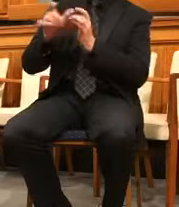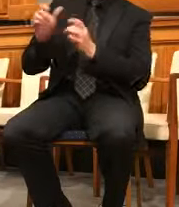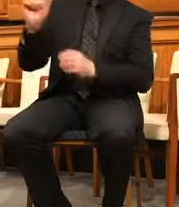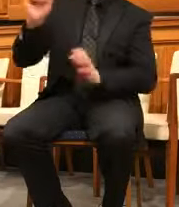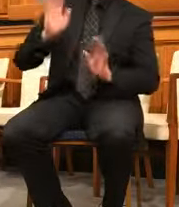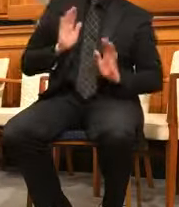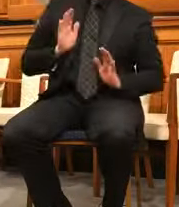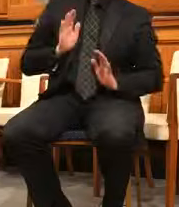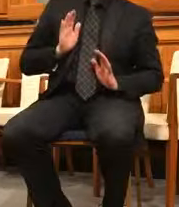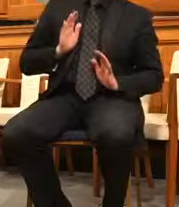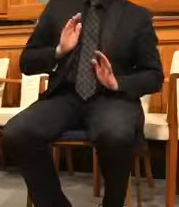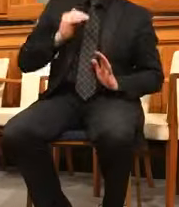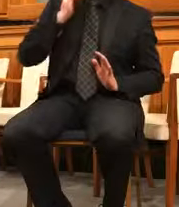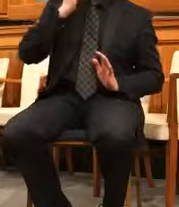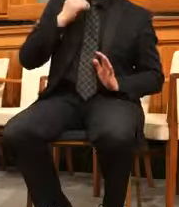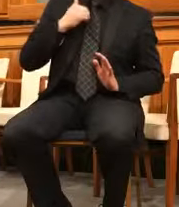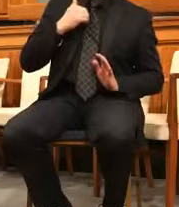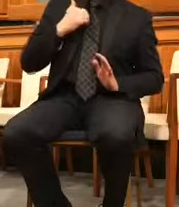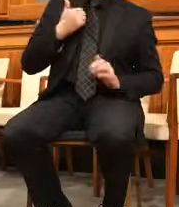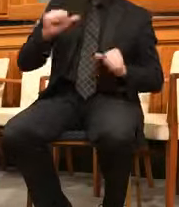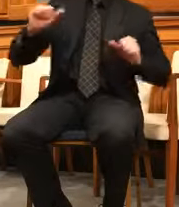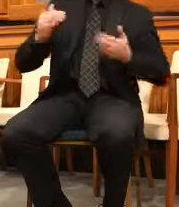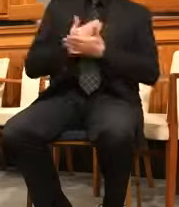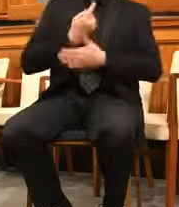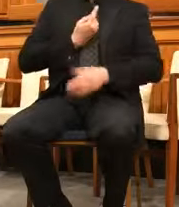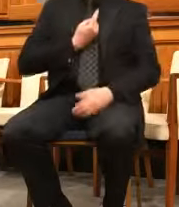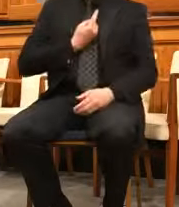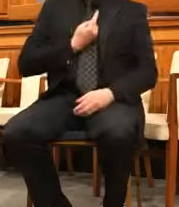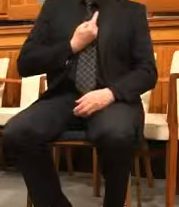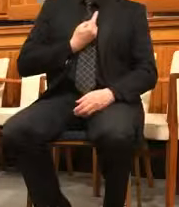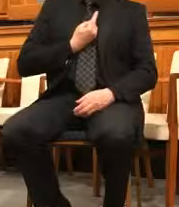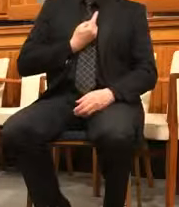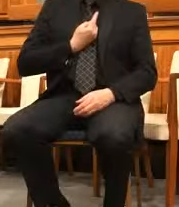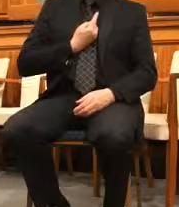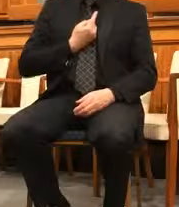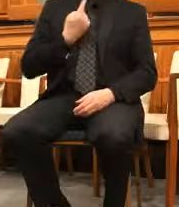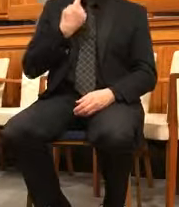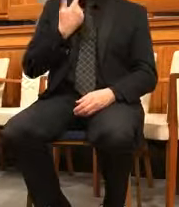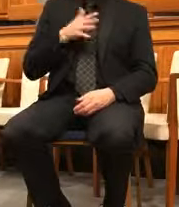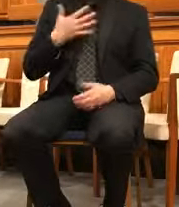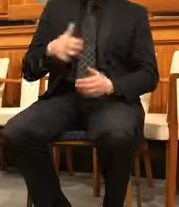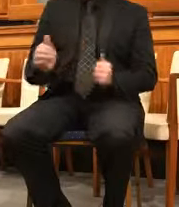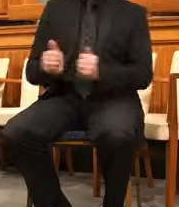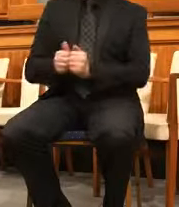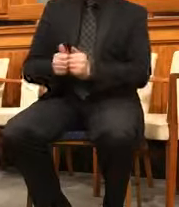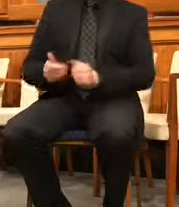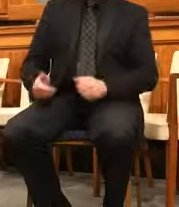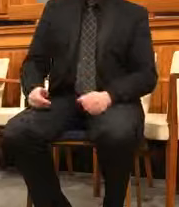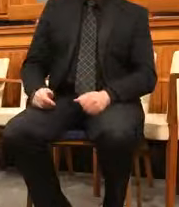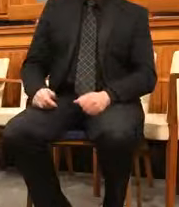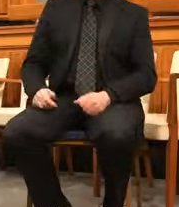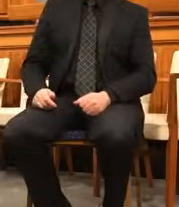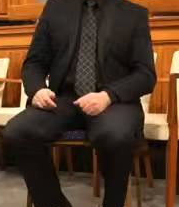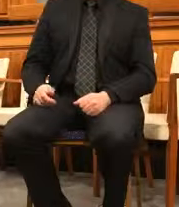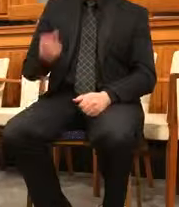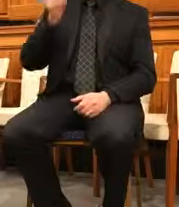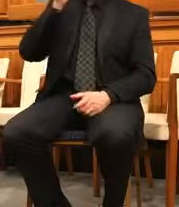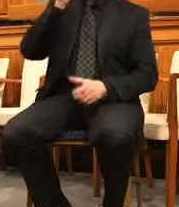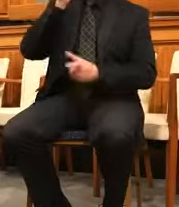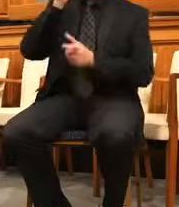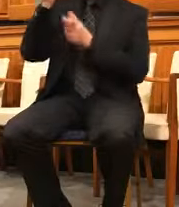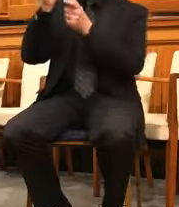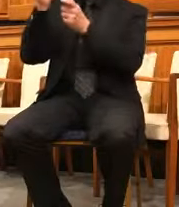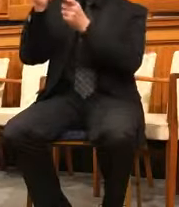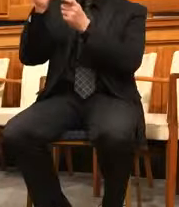though that gets me home and dry. I've assented to God. It hasn't changed my life. I